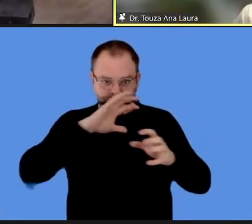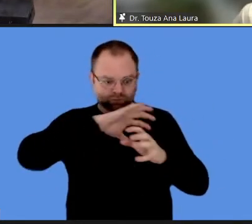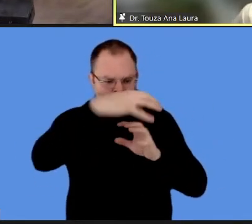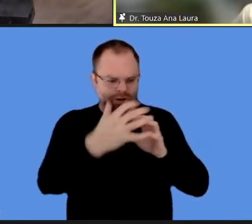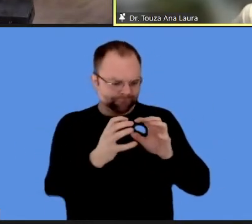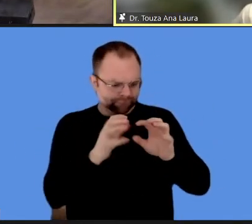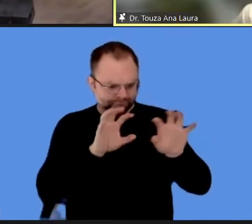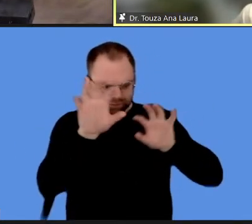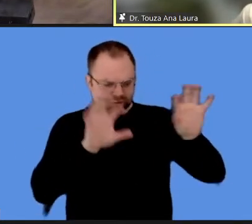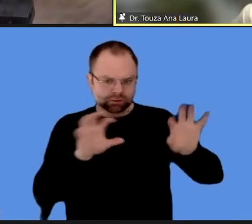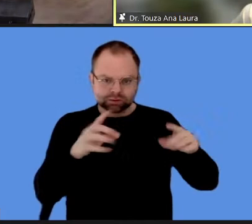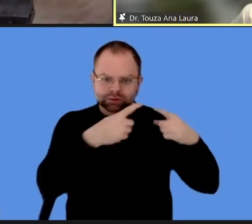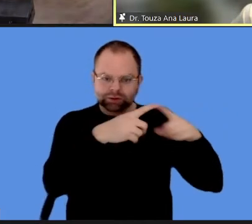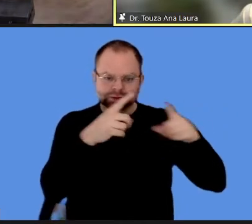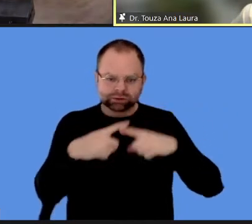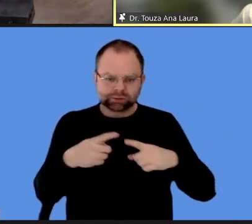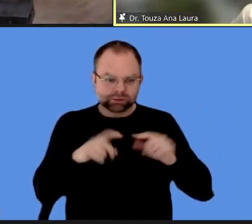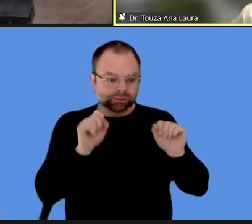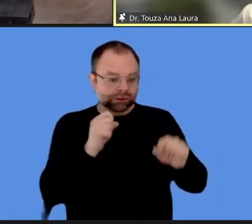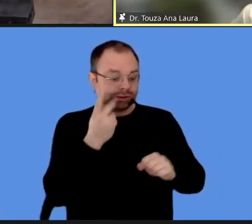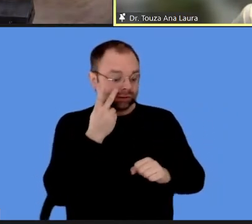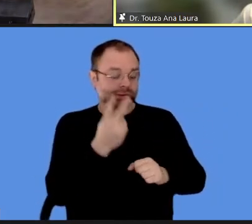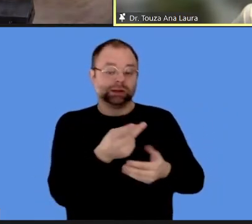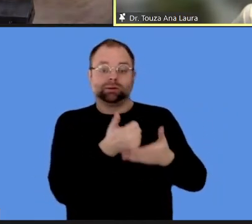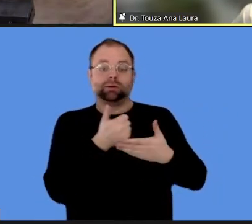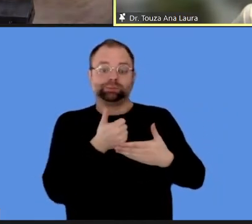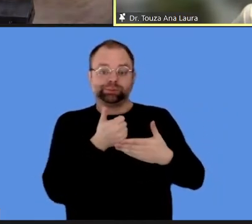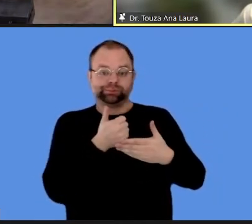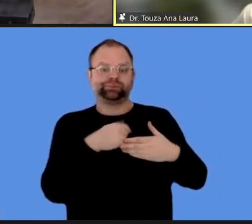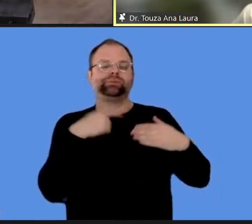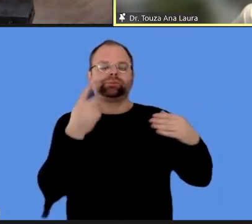households. So